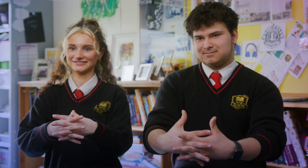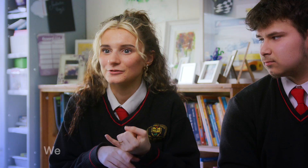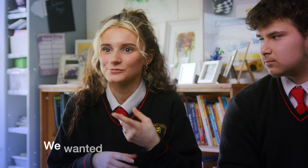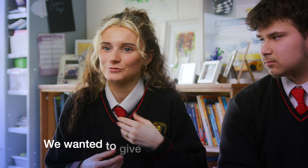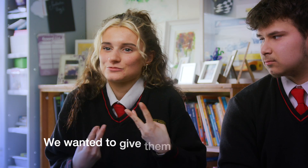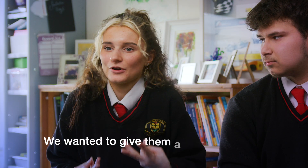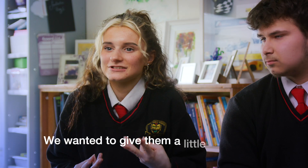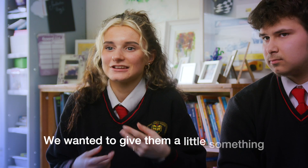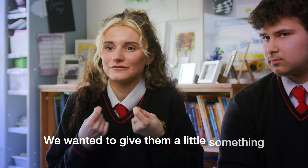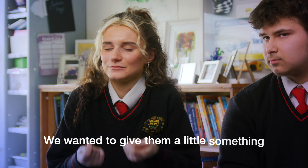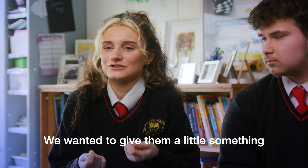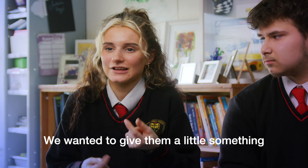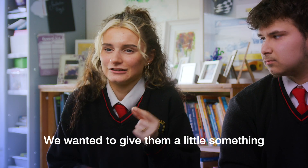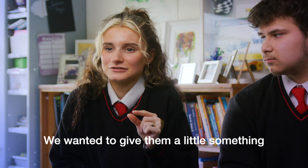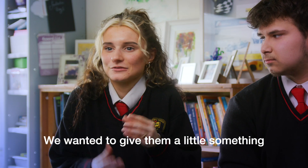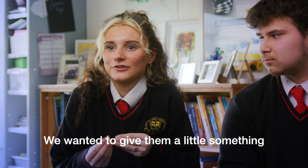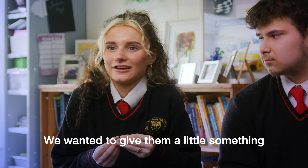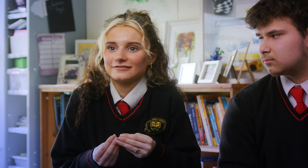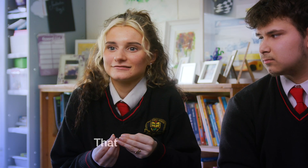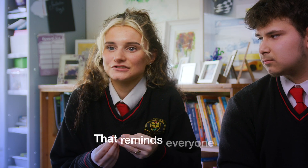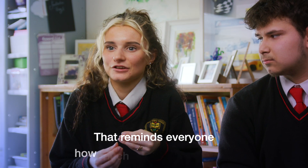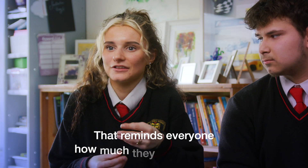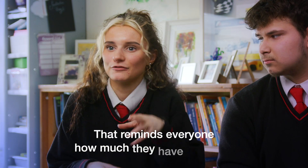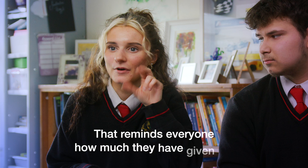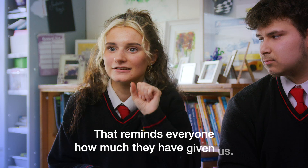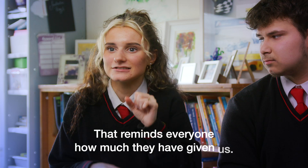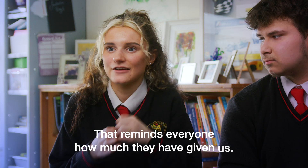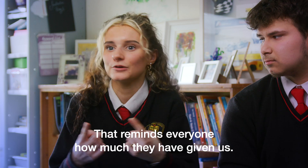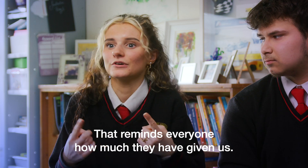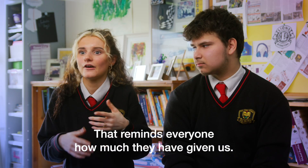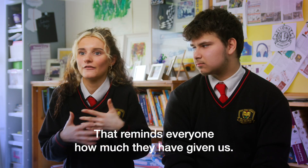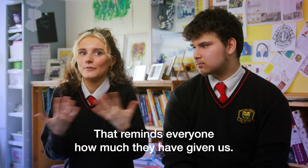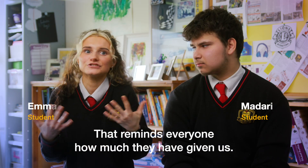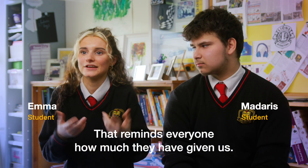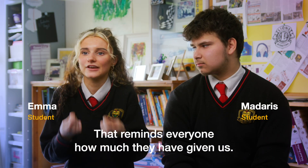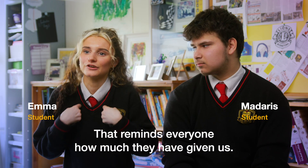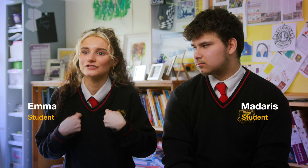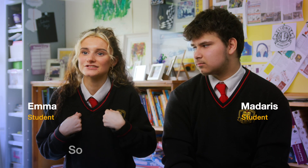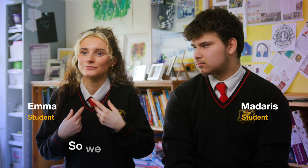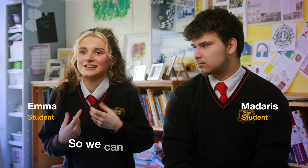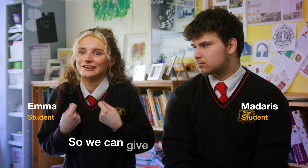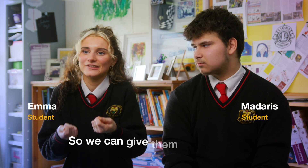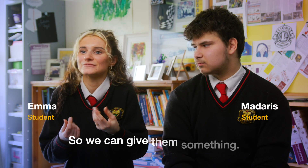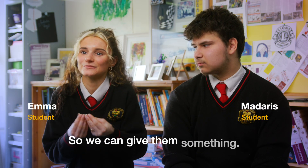We just wanted to give them just that little something that reminds everyone of how much they've given us, so we can give them something.